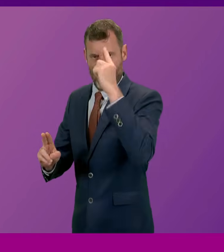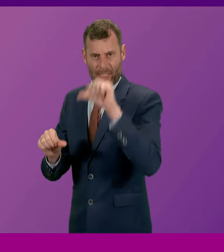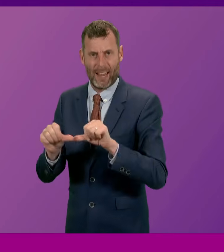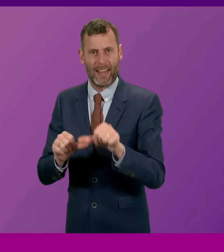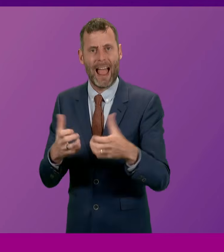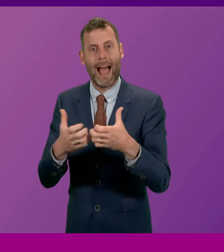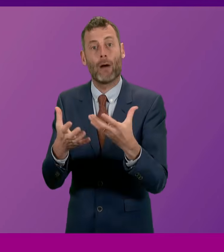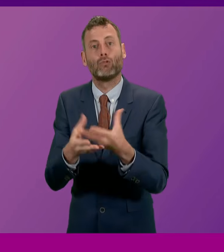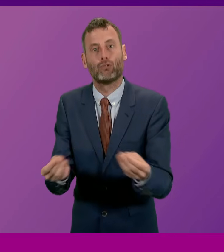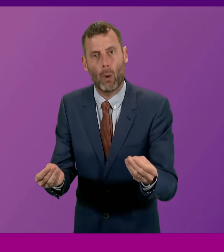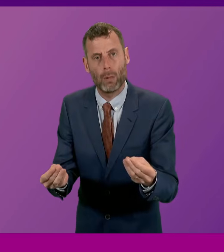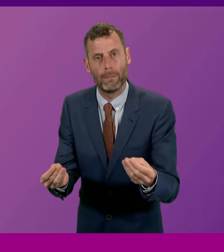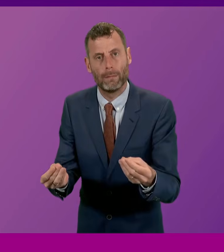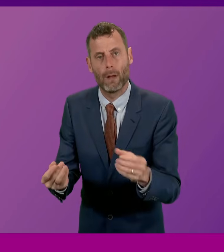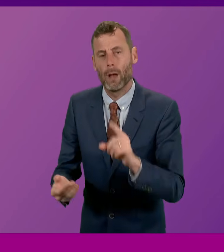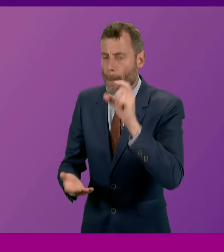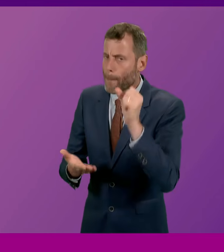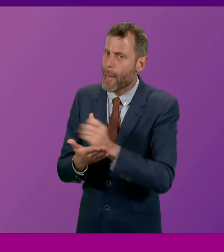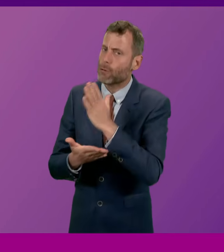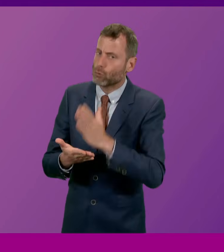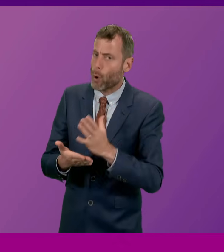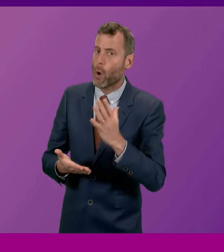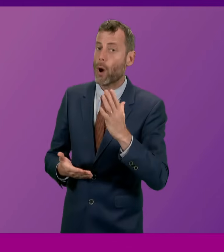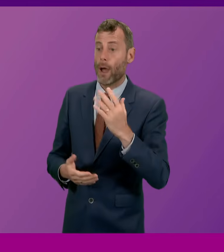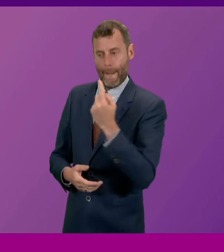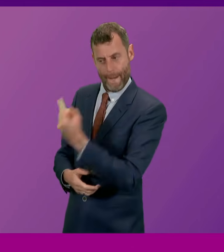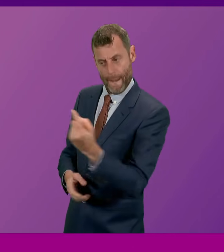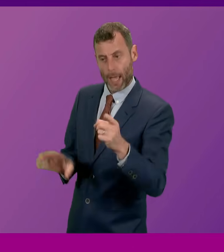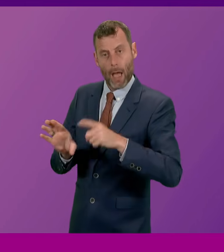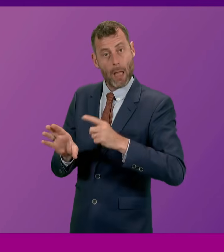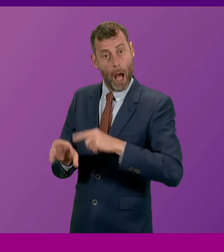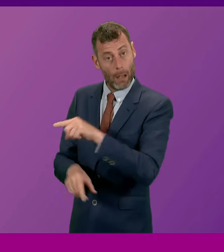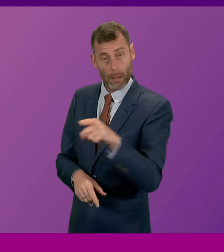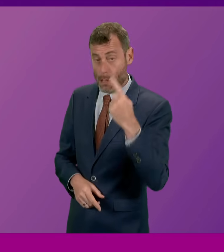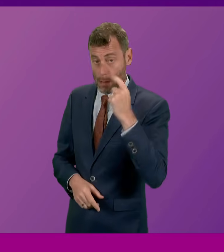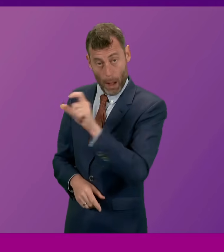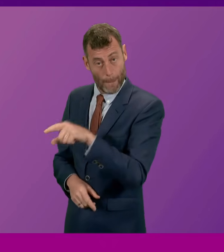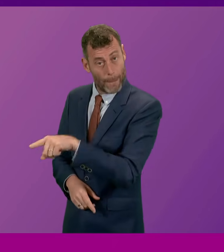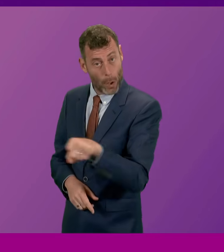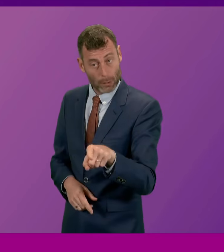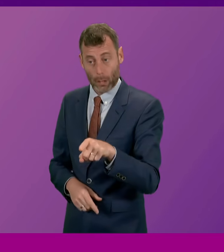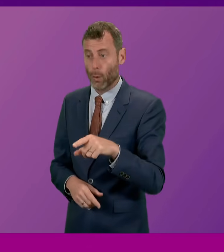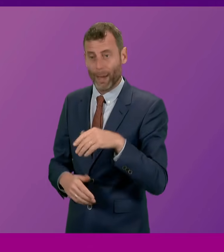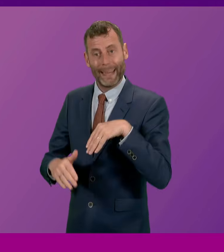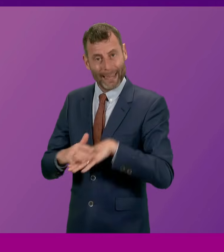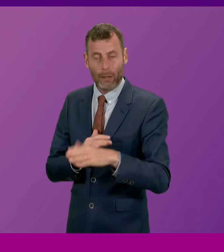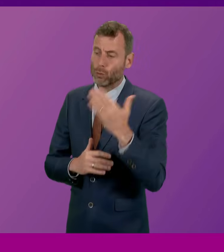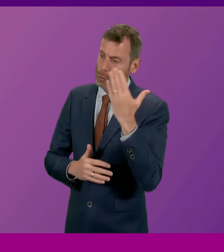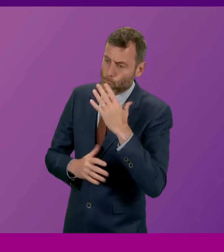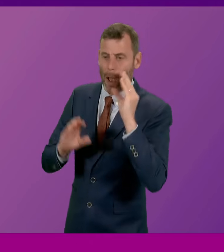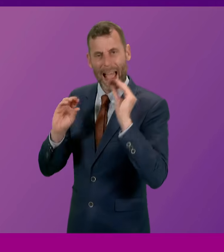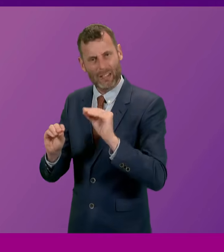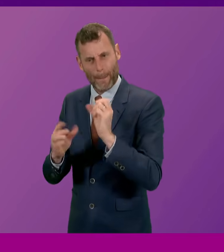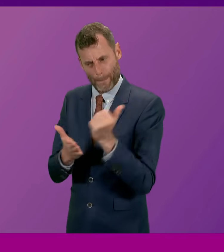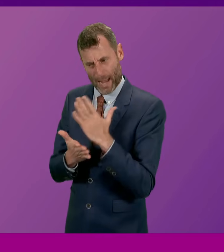because what we have to do is to make sure that every young person who engages with our education system is able to be well